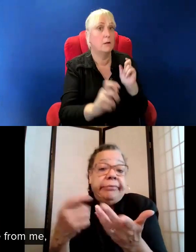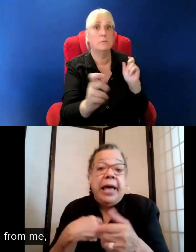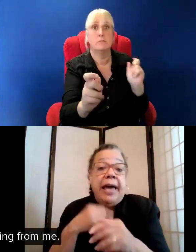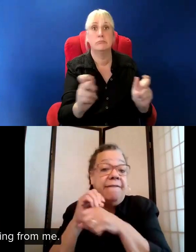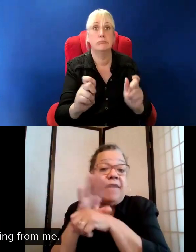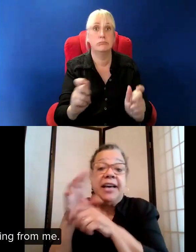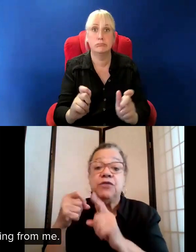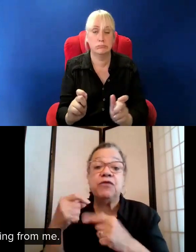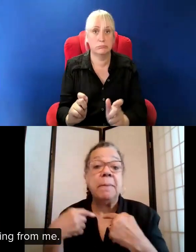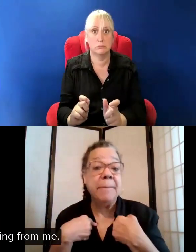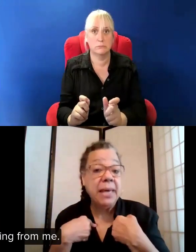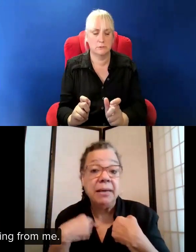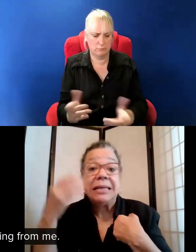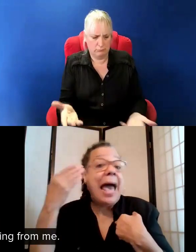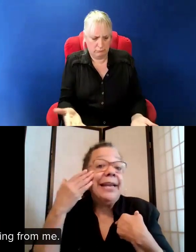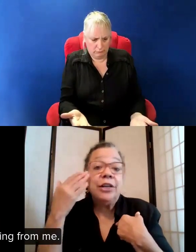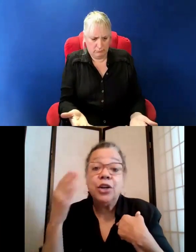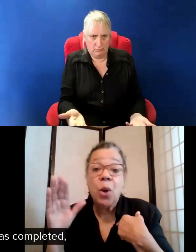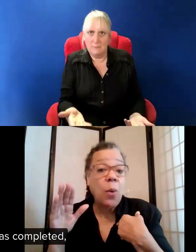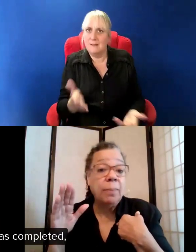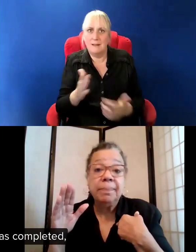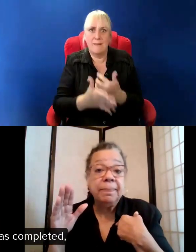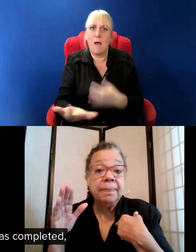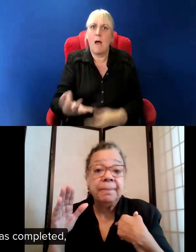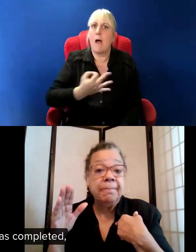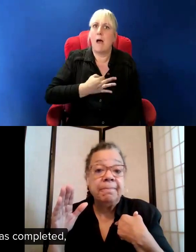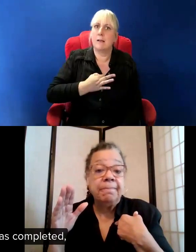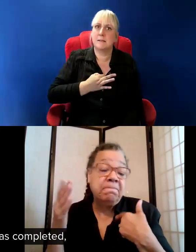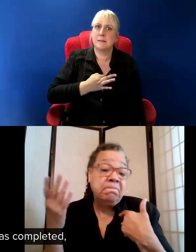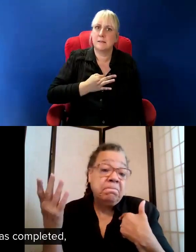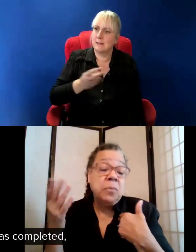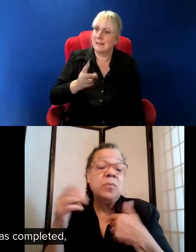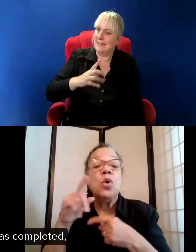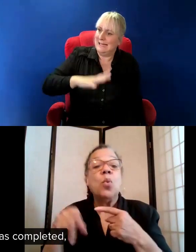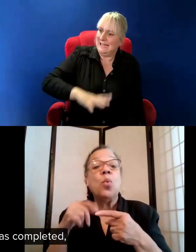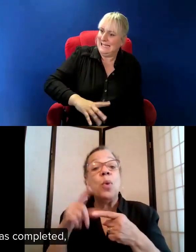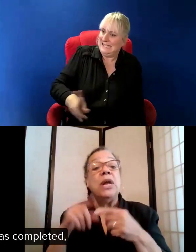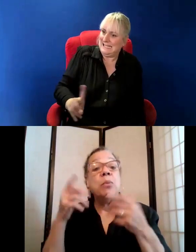advice from me, any sort of thing from me. And when it was